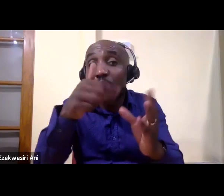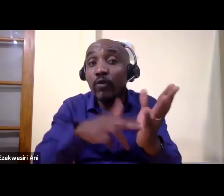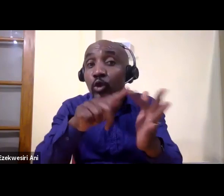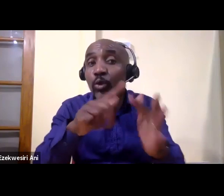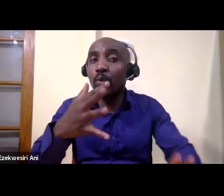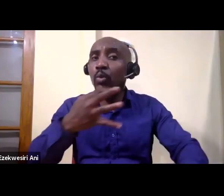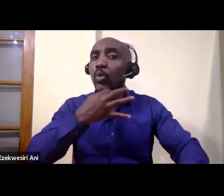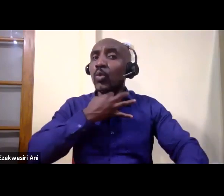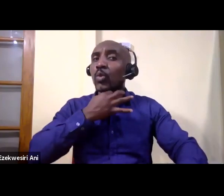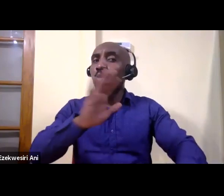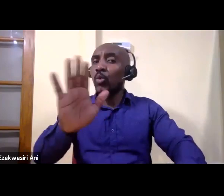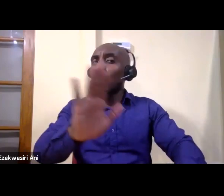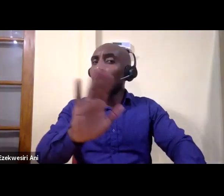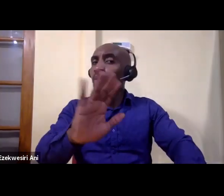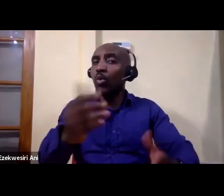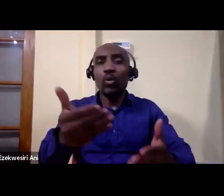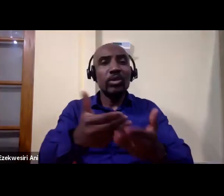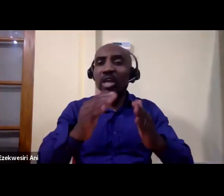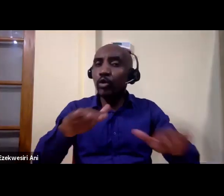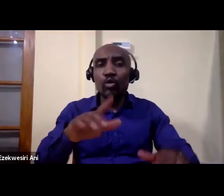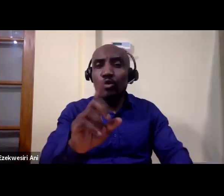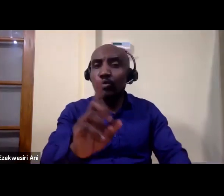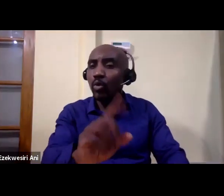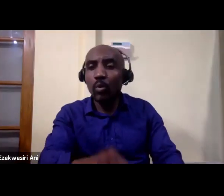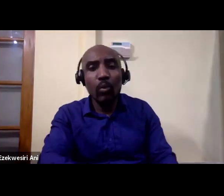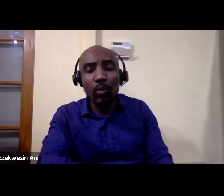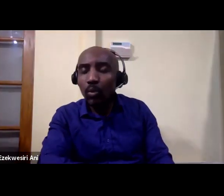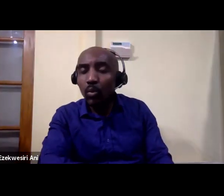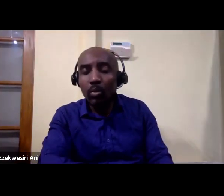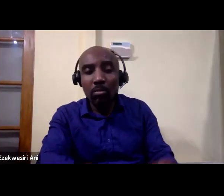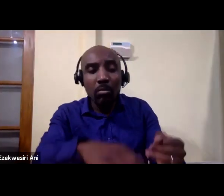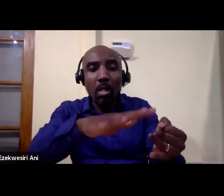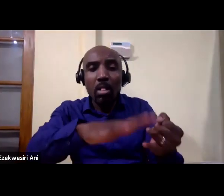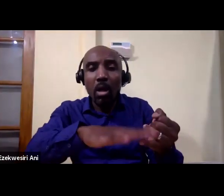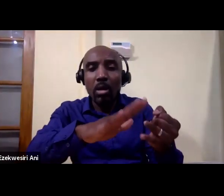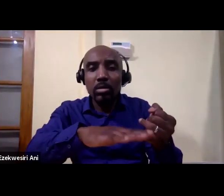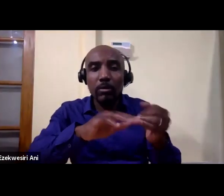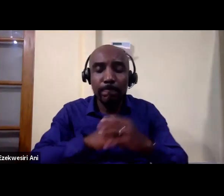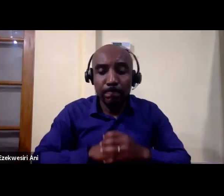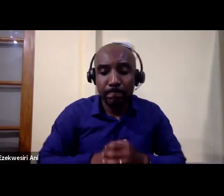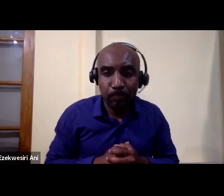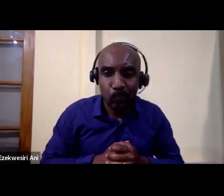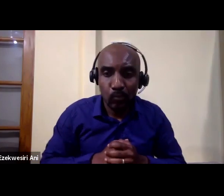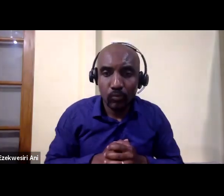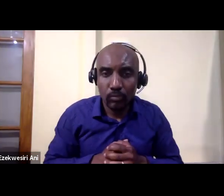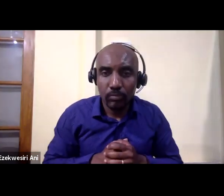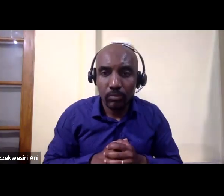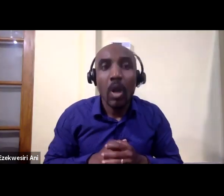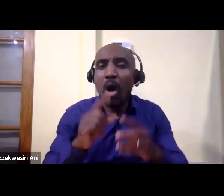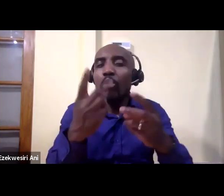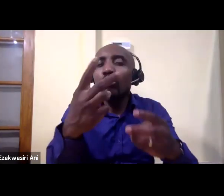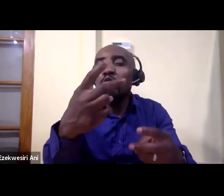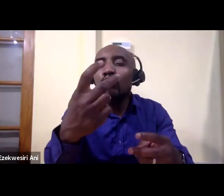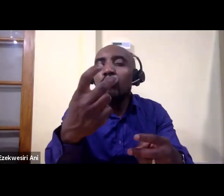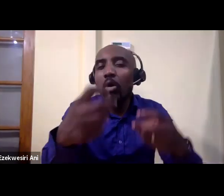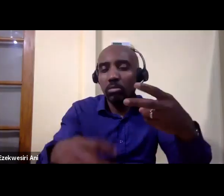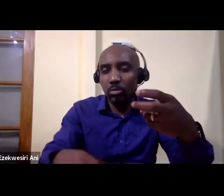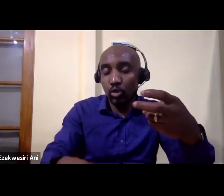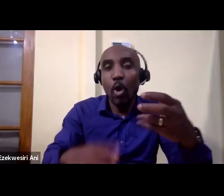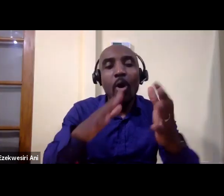not safe for children. And finally, I just want to I'll read out two more comments. So